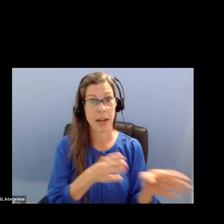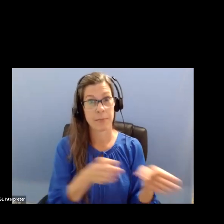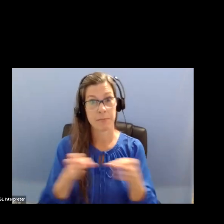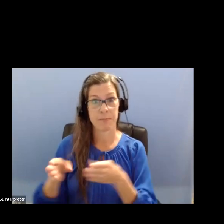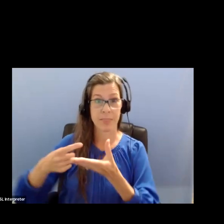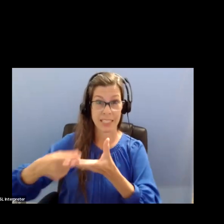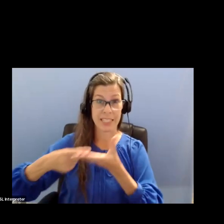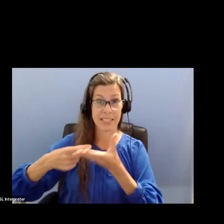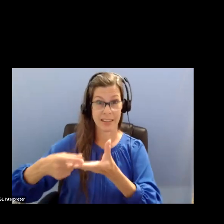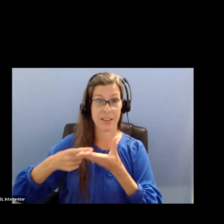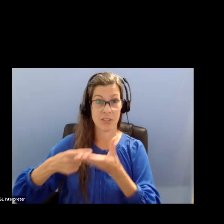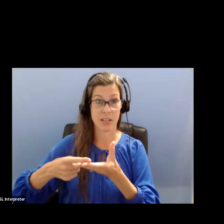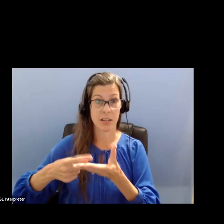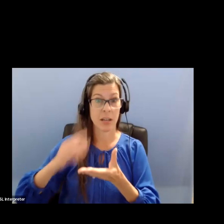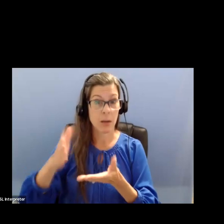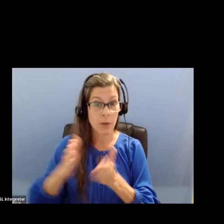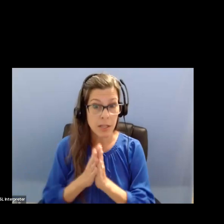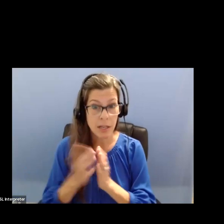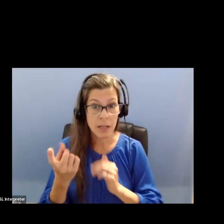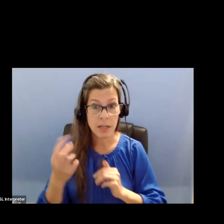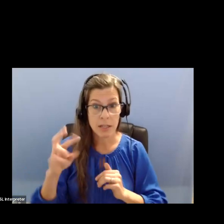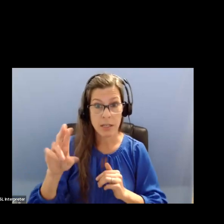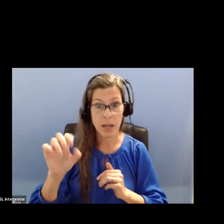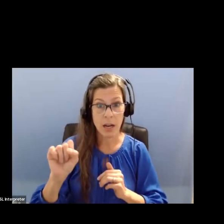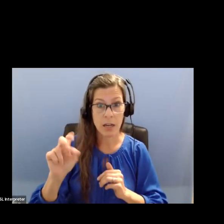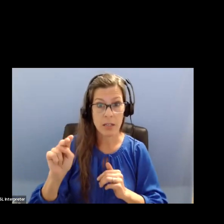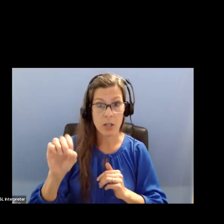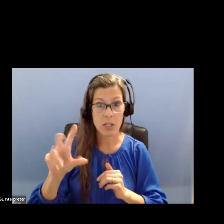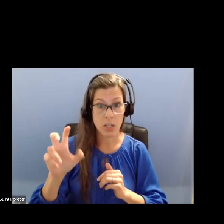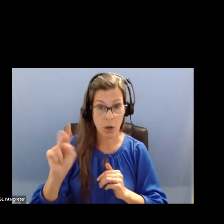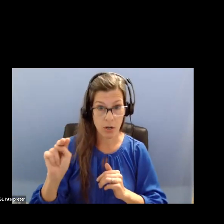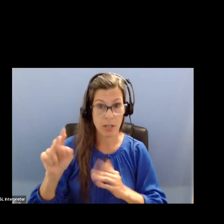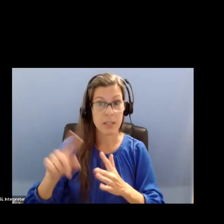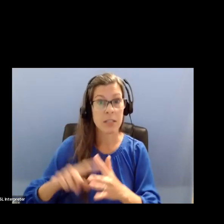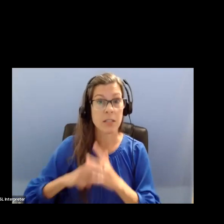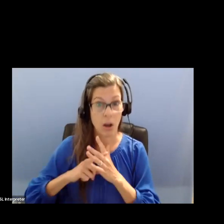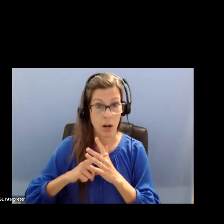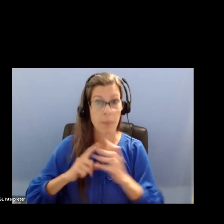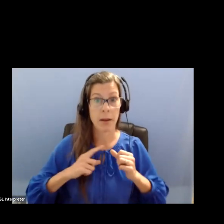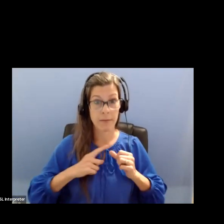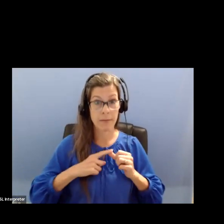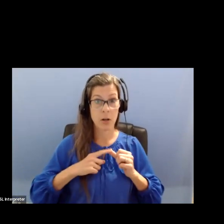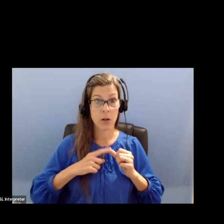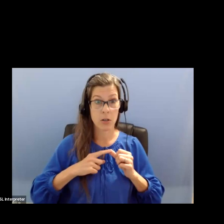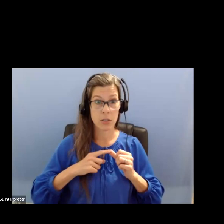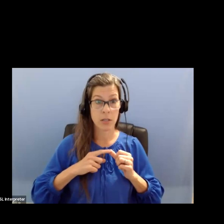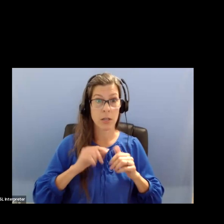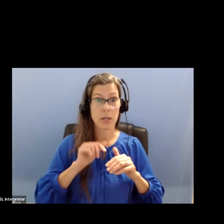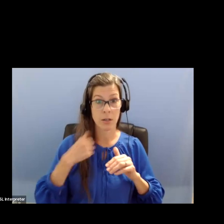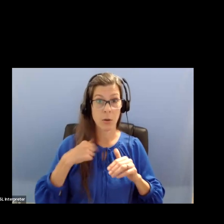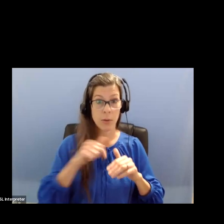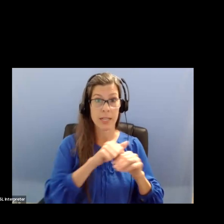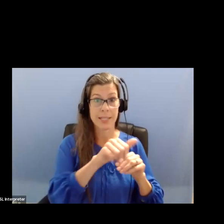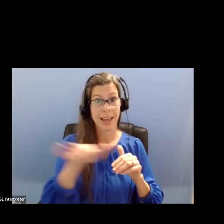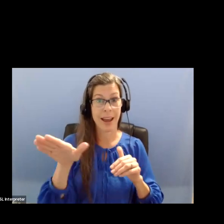discussion. I'm going to ask Dr. Snowden to kick us off to set the context. But before I do that, I just want to remind, we sent out some prompt questions to